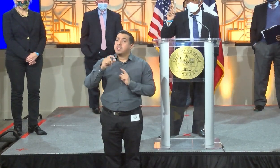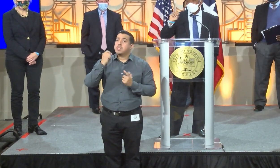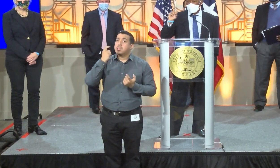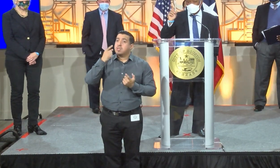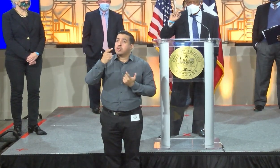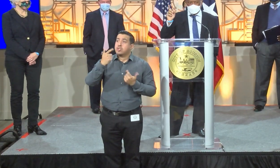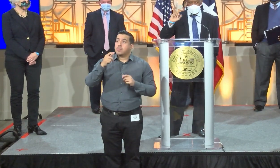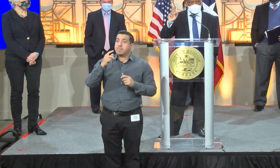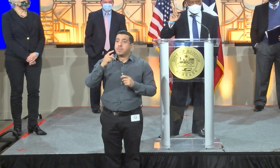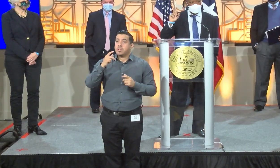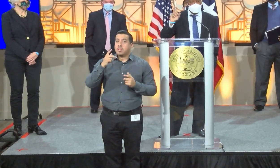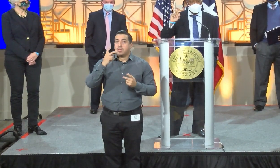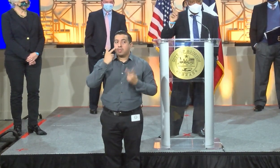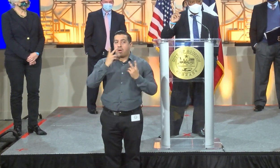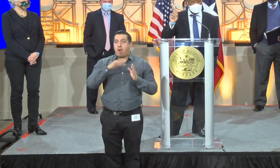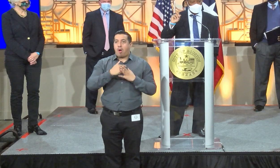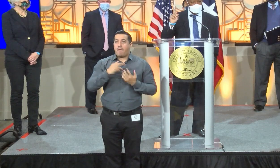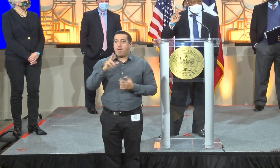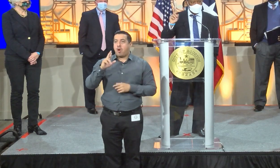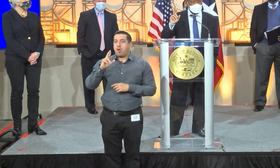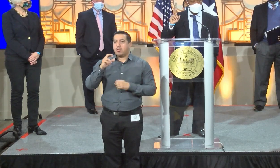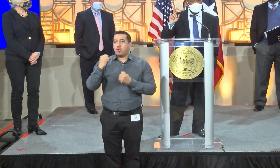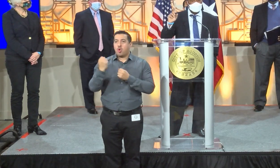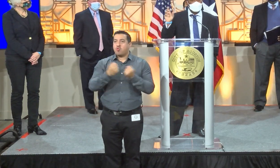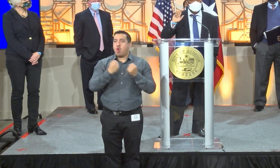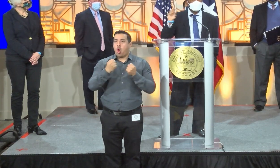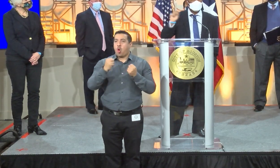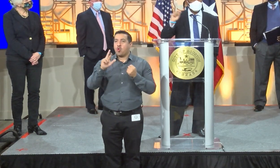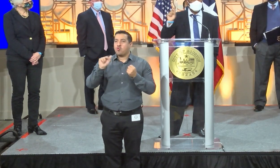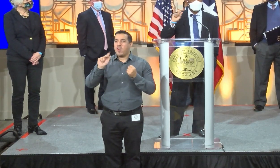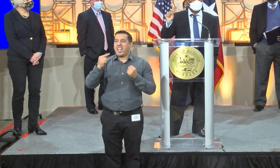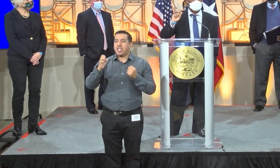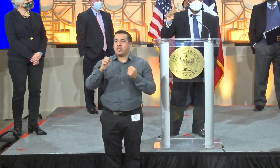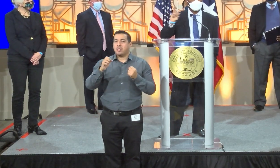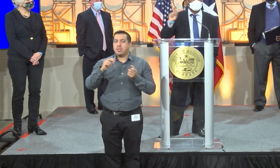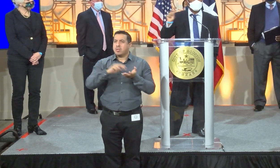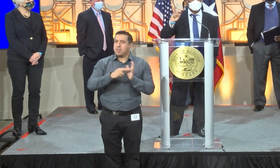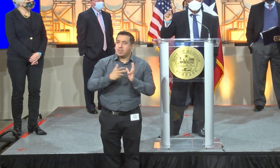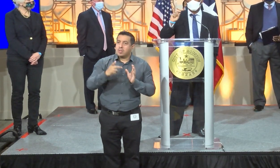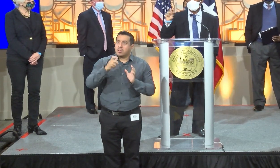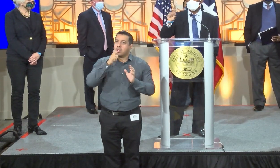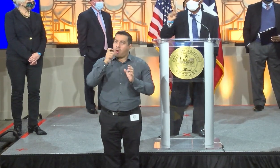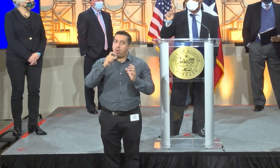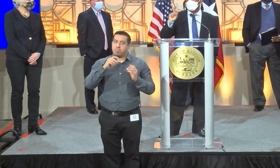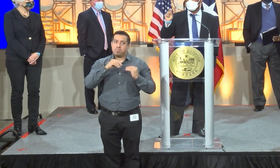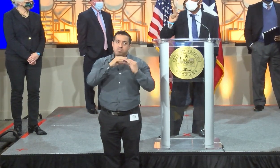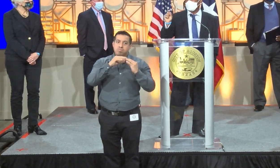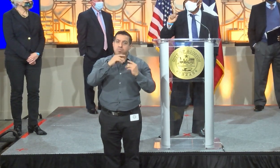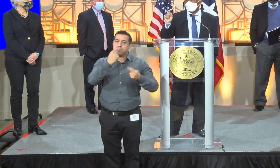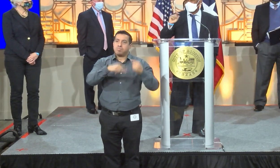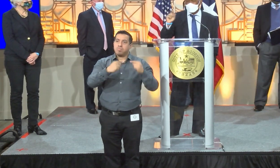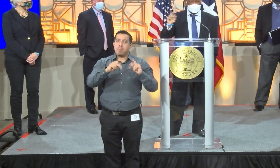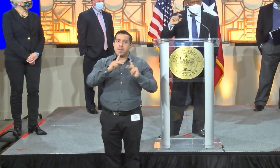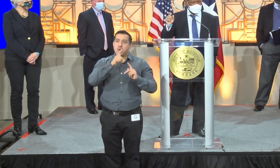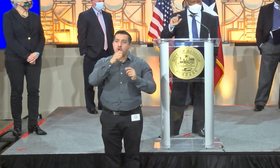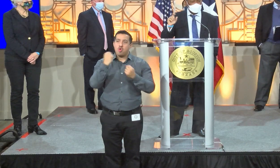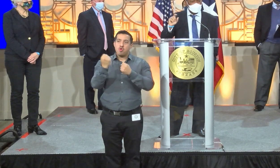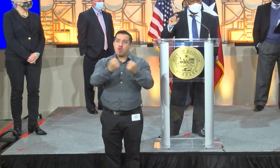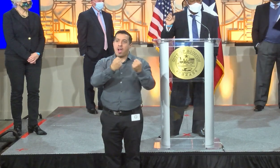of the road rage. And what I mean by that, don't get into an argument with people who are